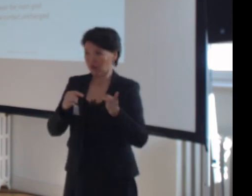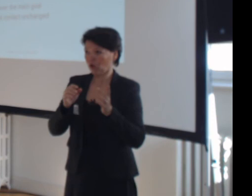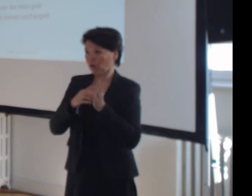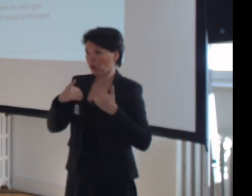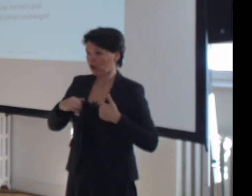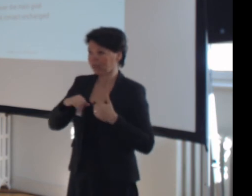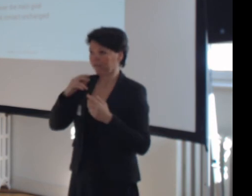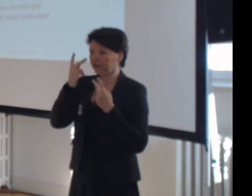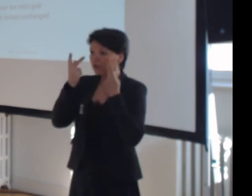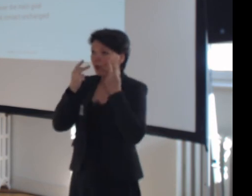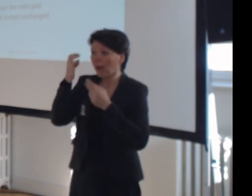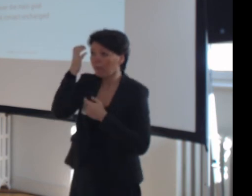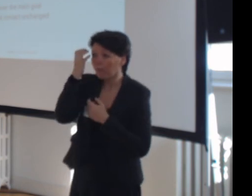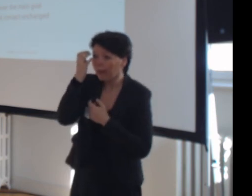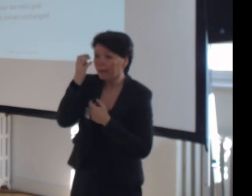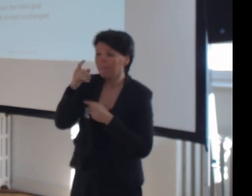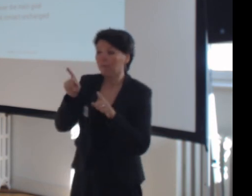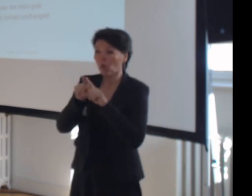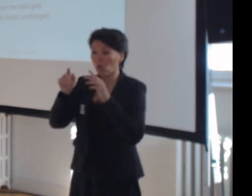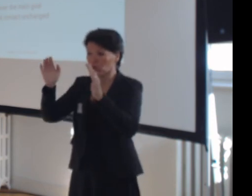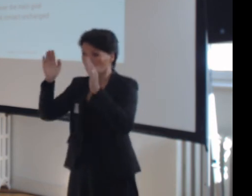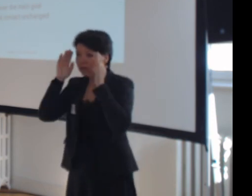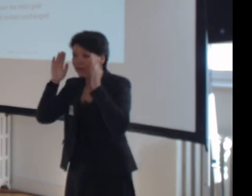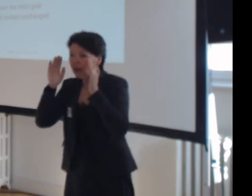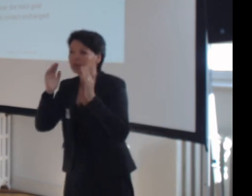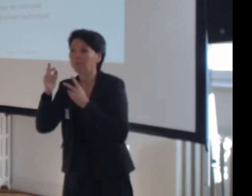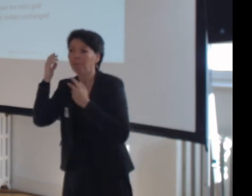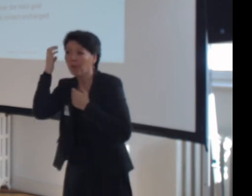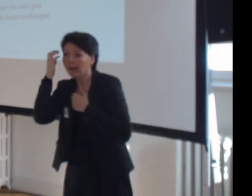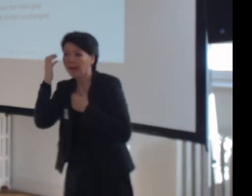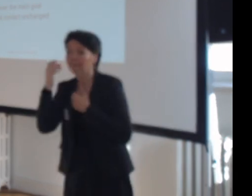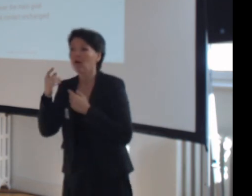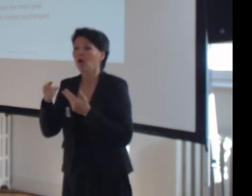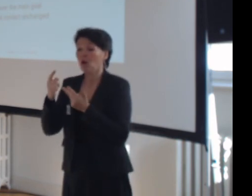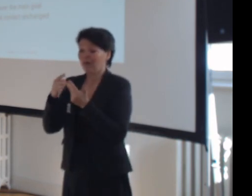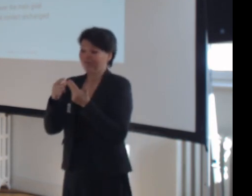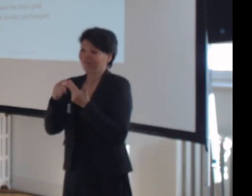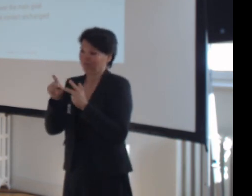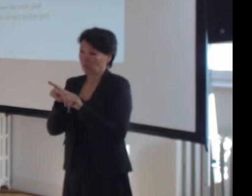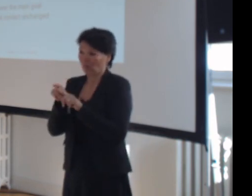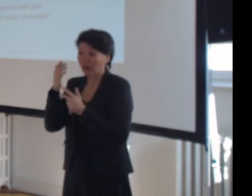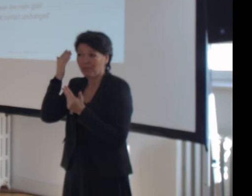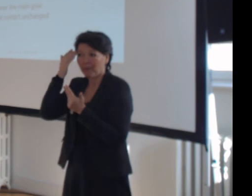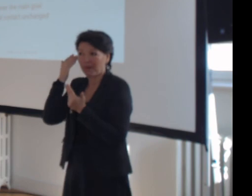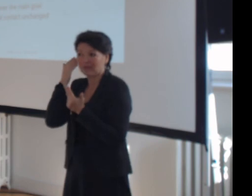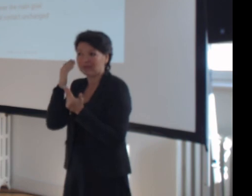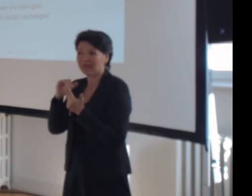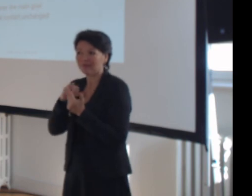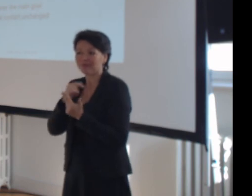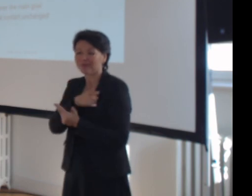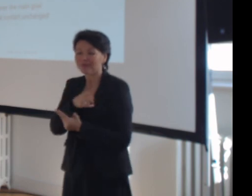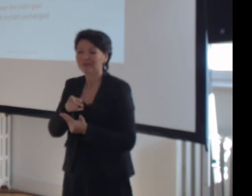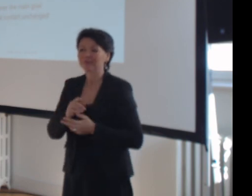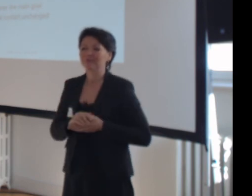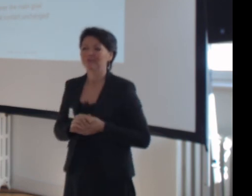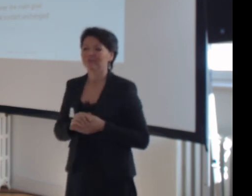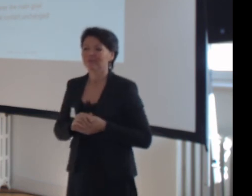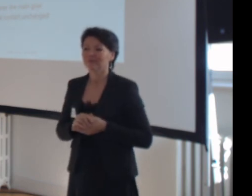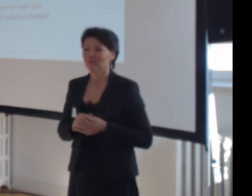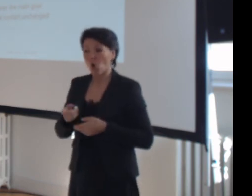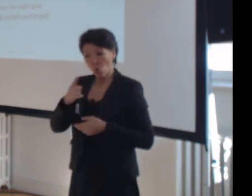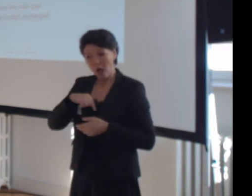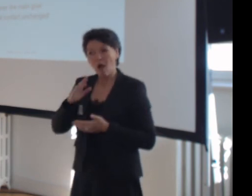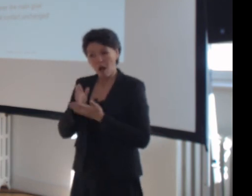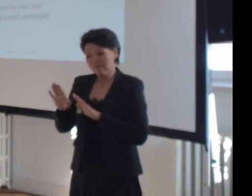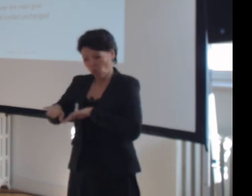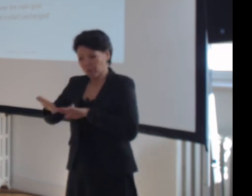more and more also due to concentration problems and even worse, dementia. And we were prepared for an